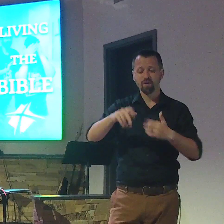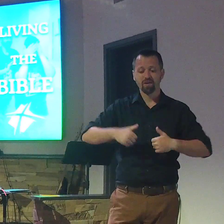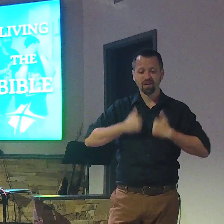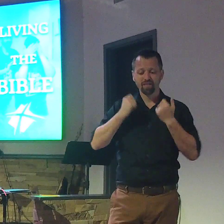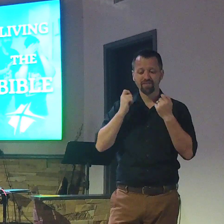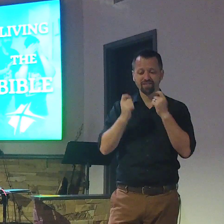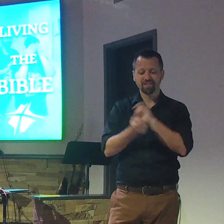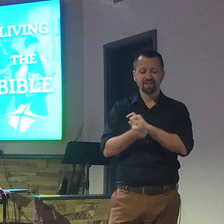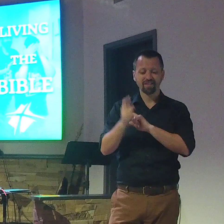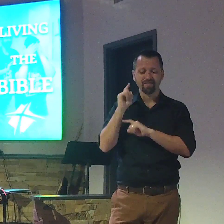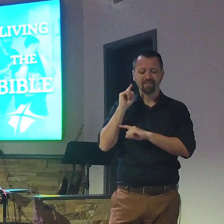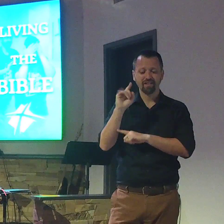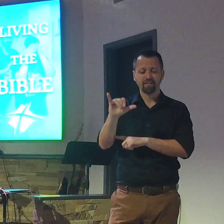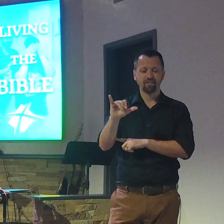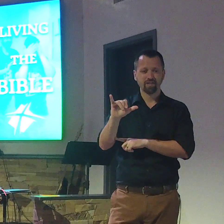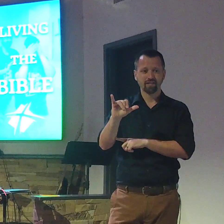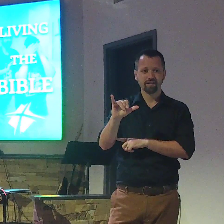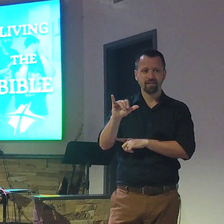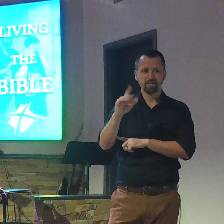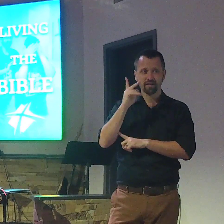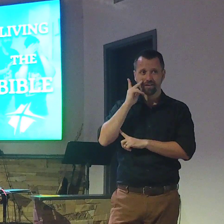forever. And he saw himself